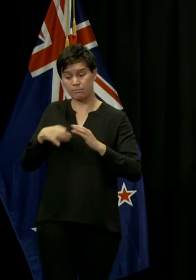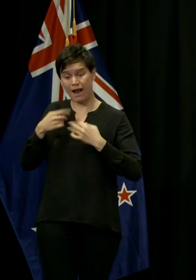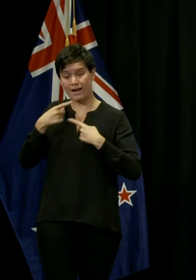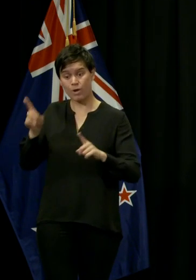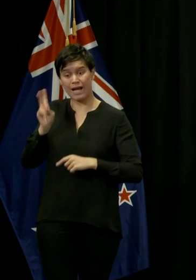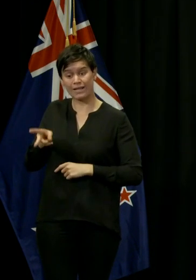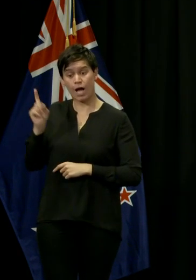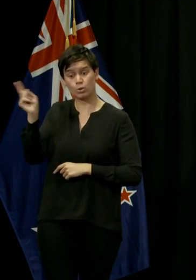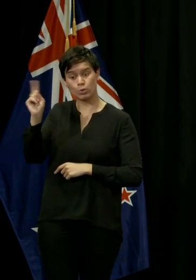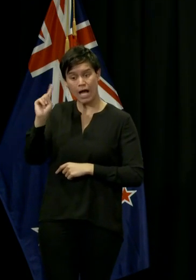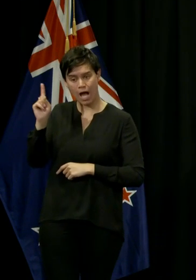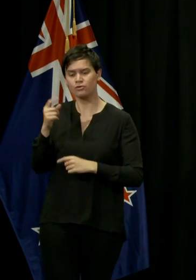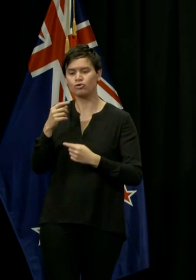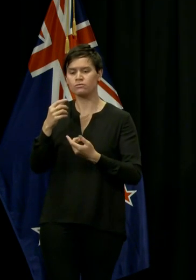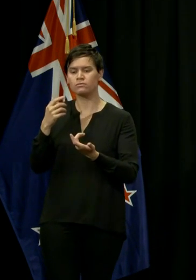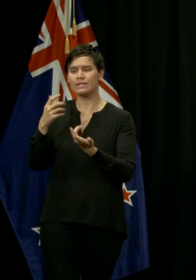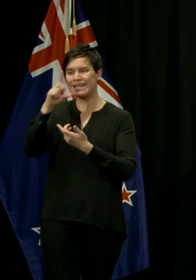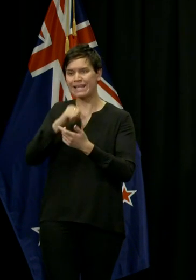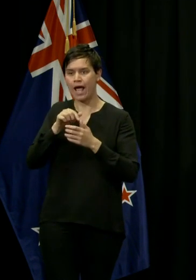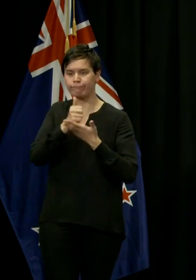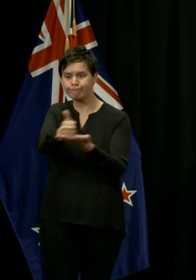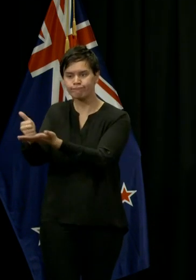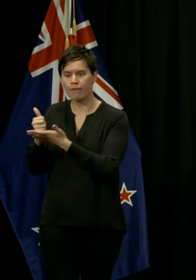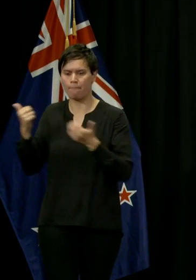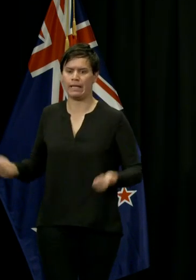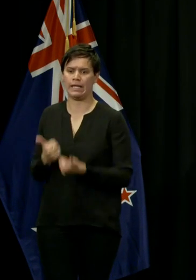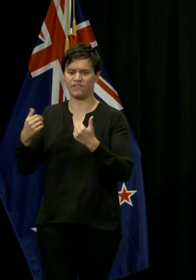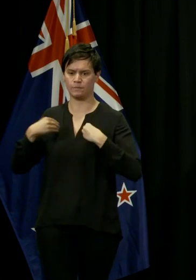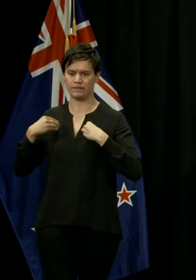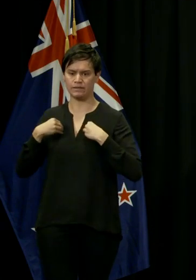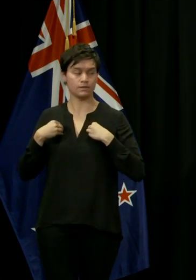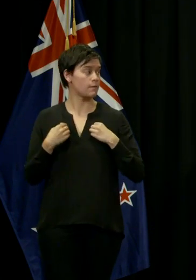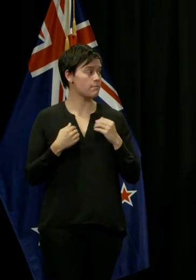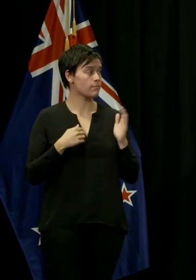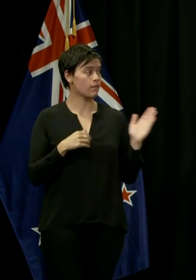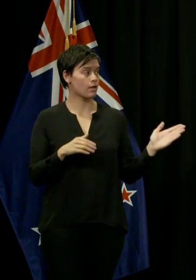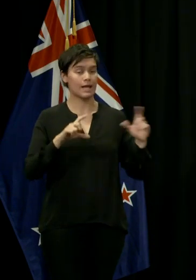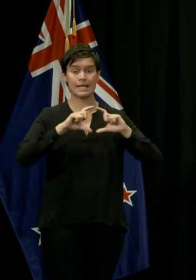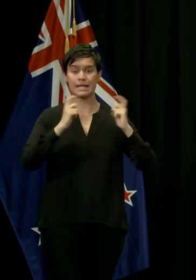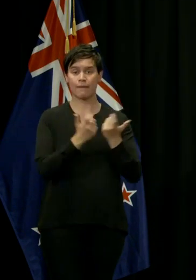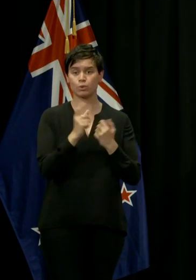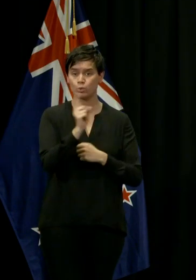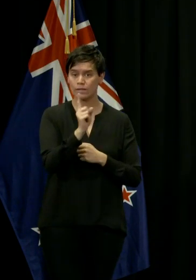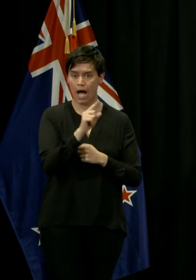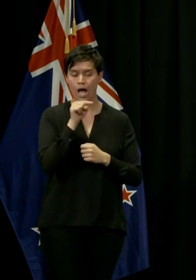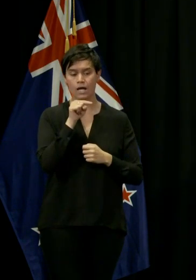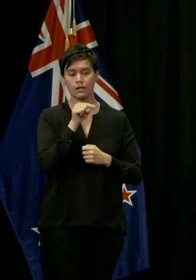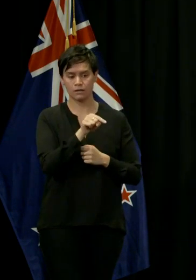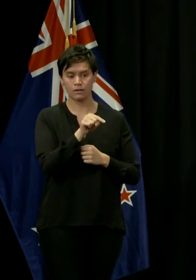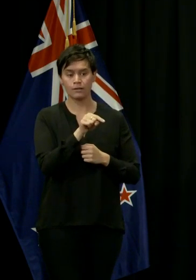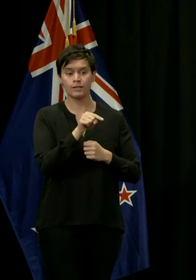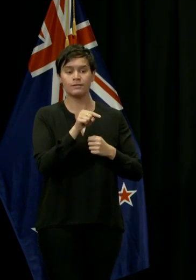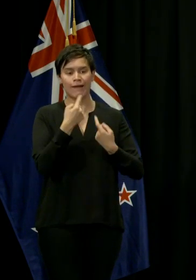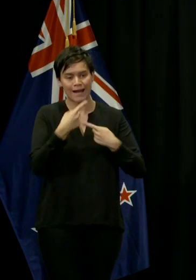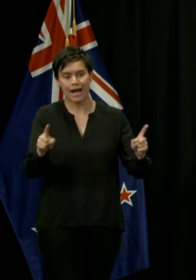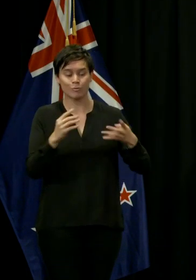that wage subsidy scheme. I think this is acknowledgement that the decision taken by Cabinet today is extraordinary and that it will have extraordinary